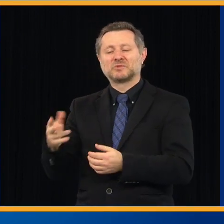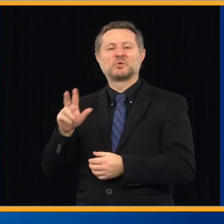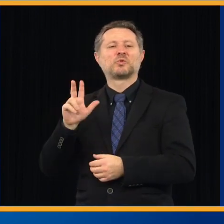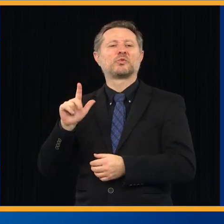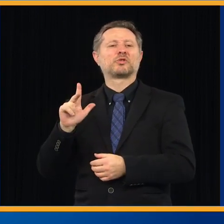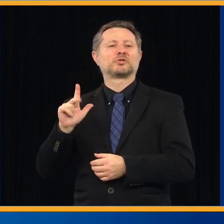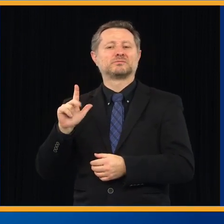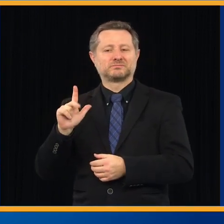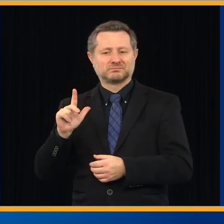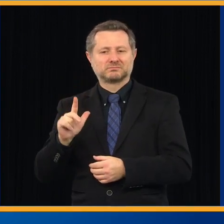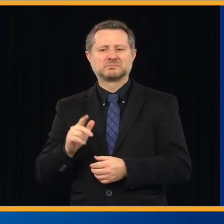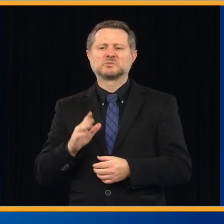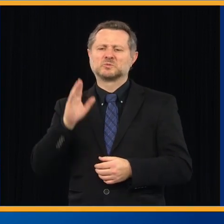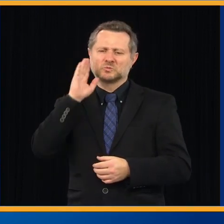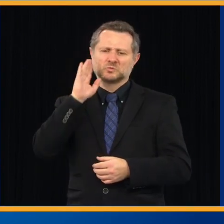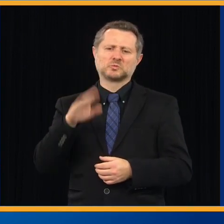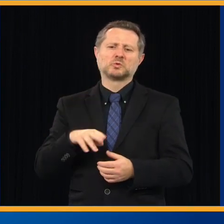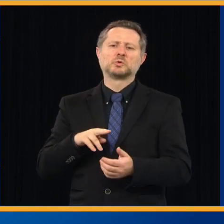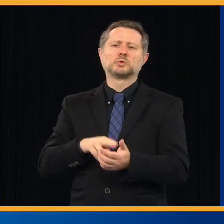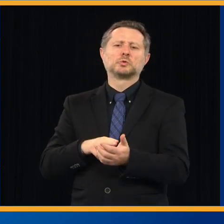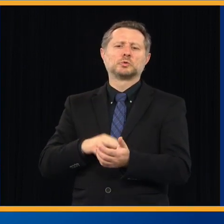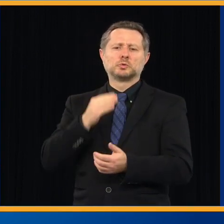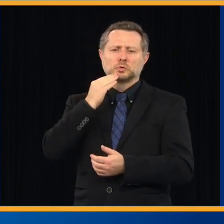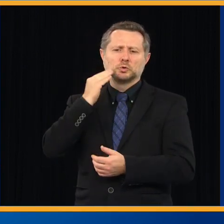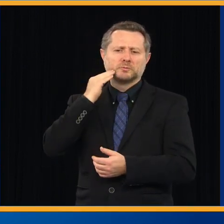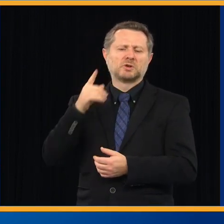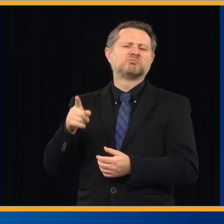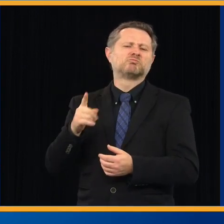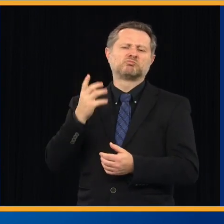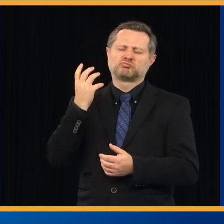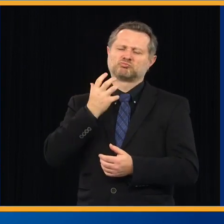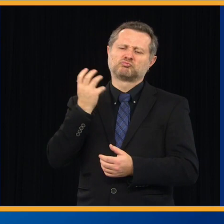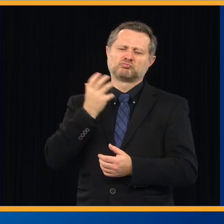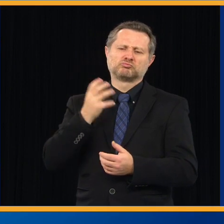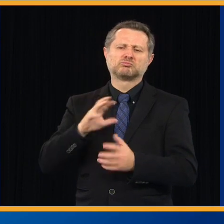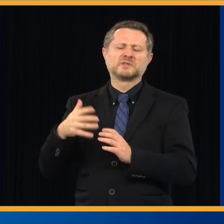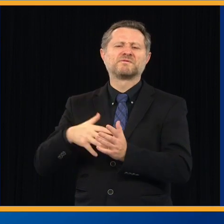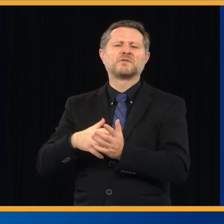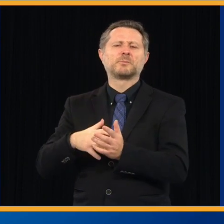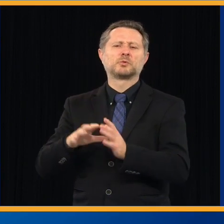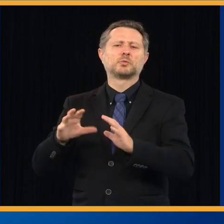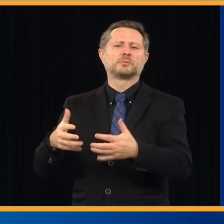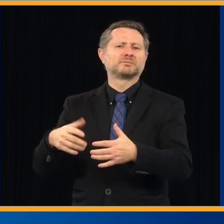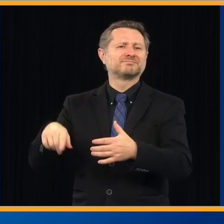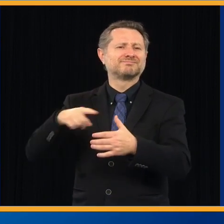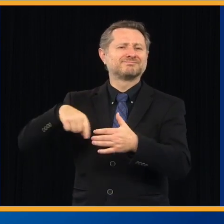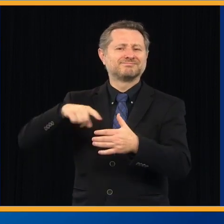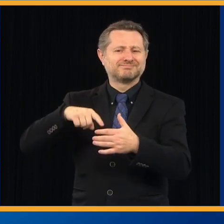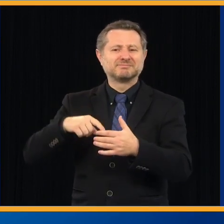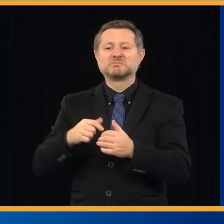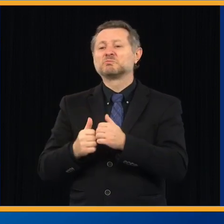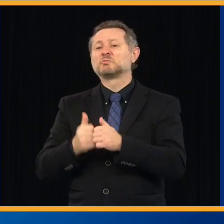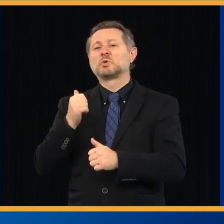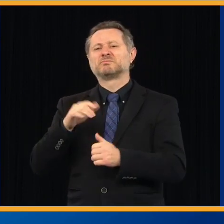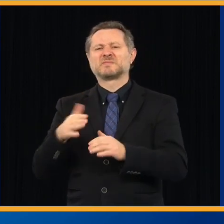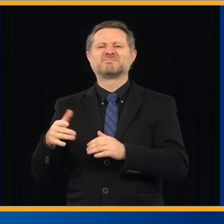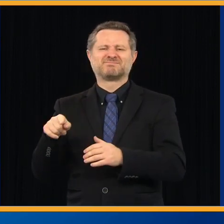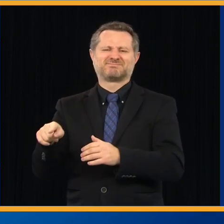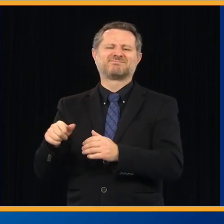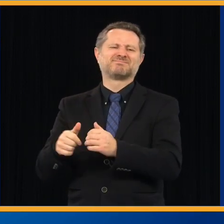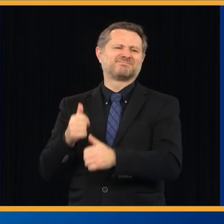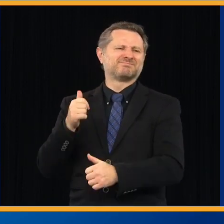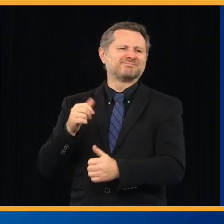homes are where the most vulnerable population is, and the highest number of the most vulnerable